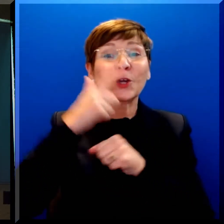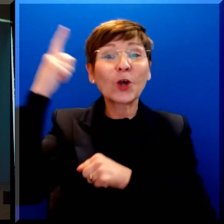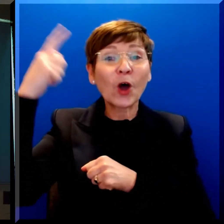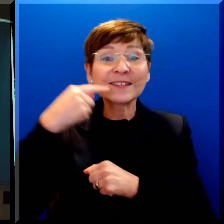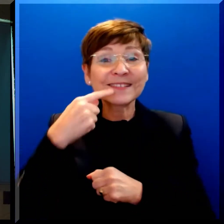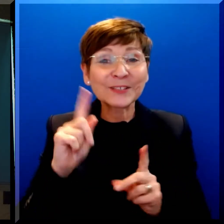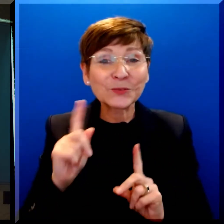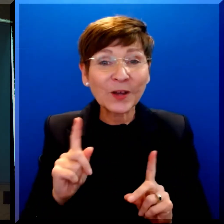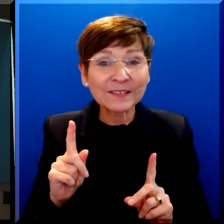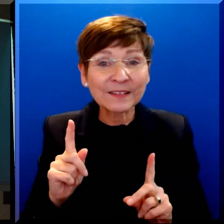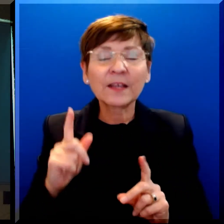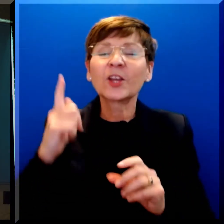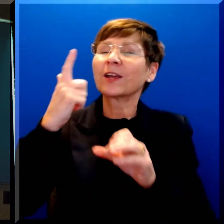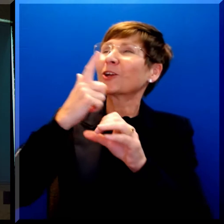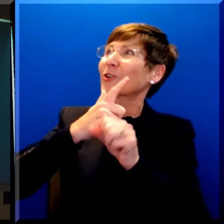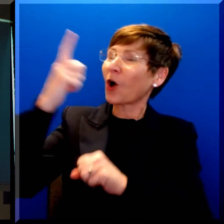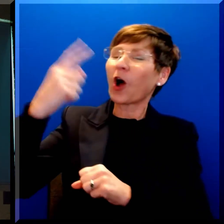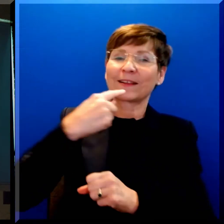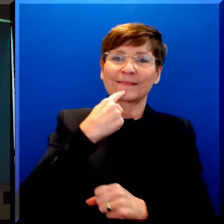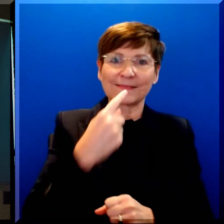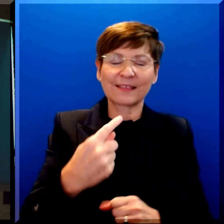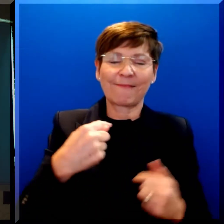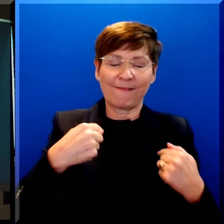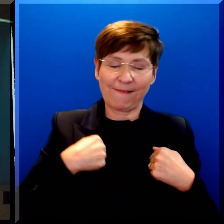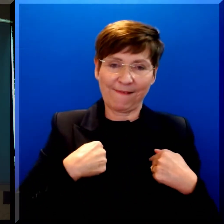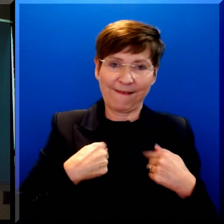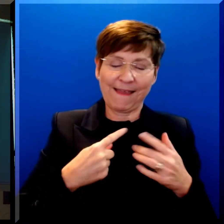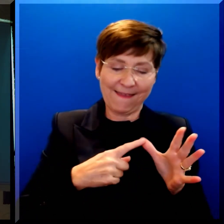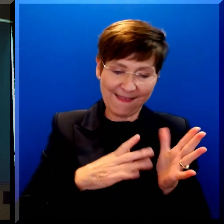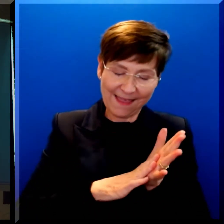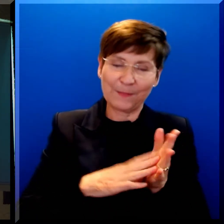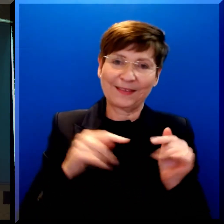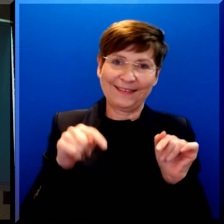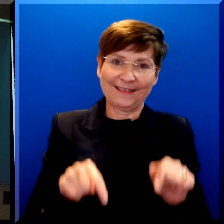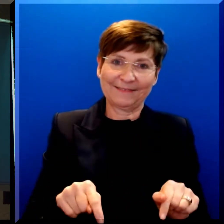God says to us, I am here.